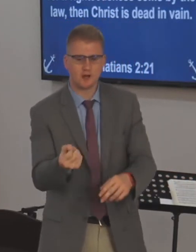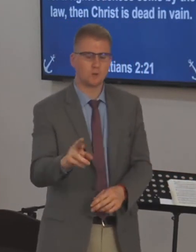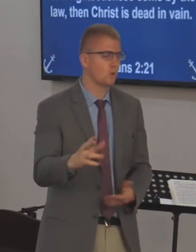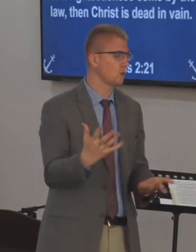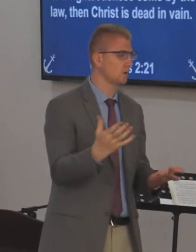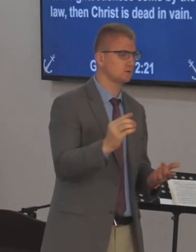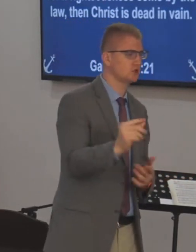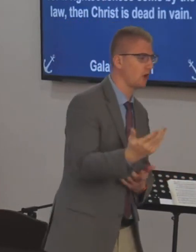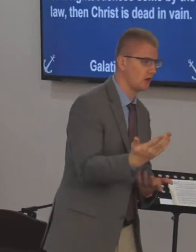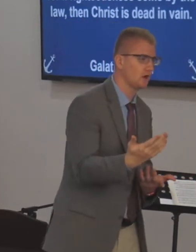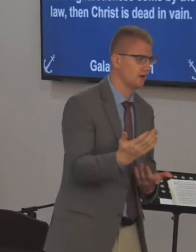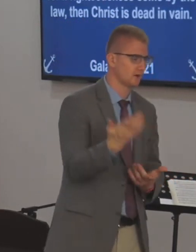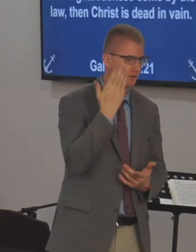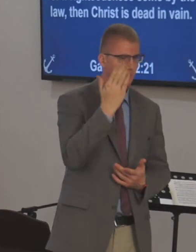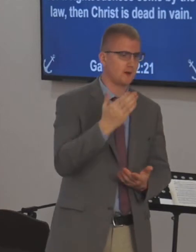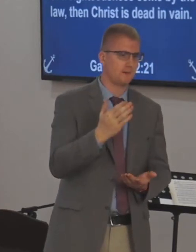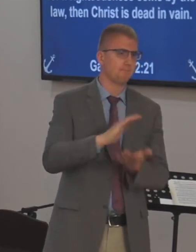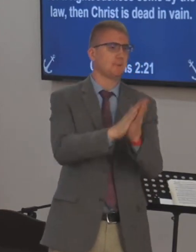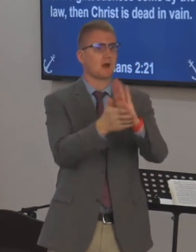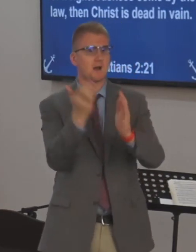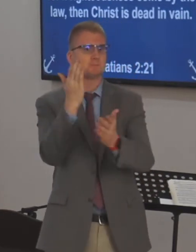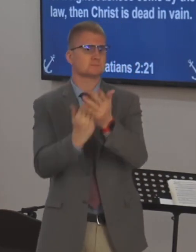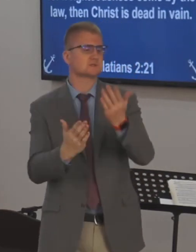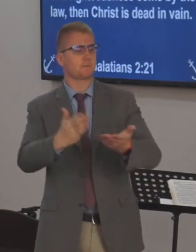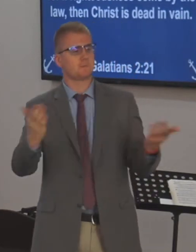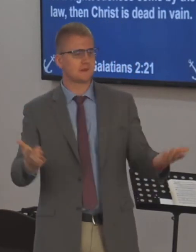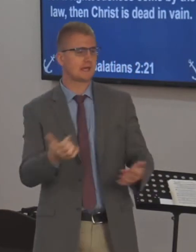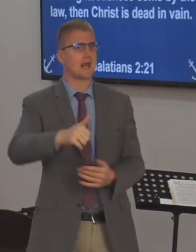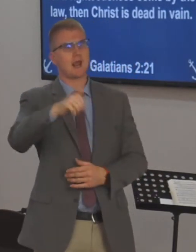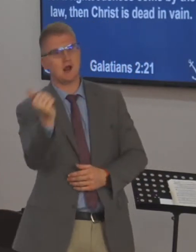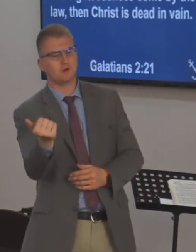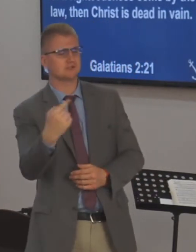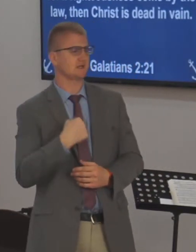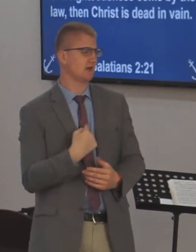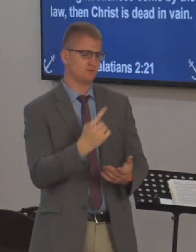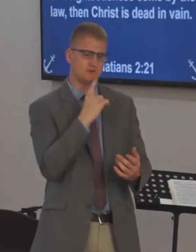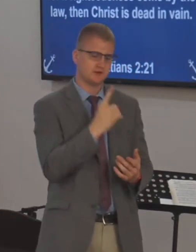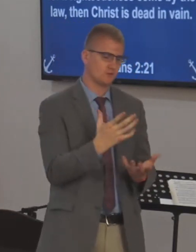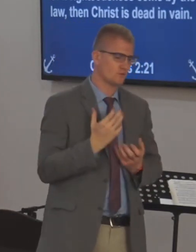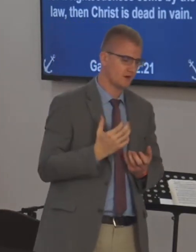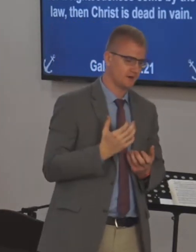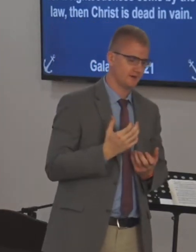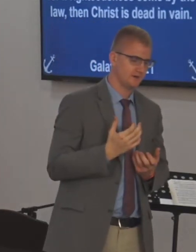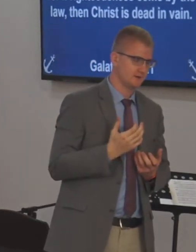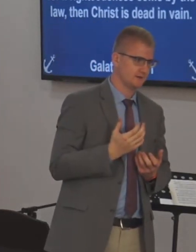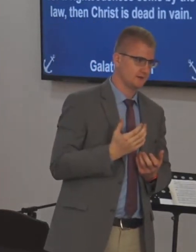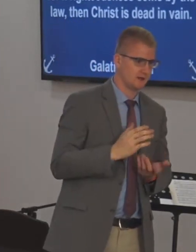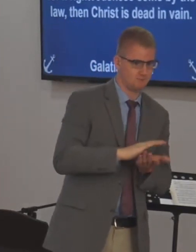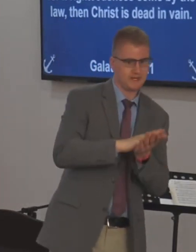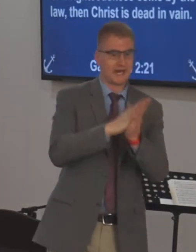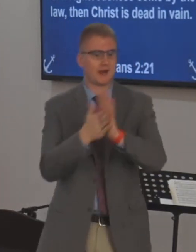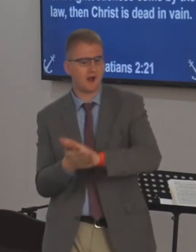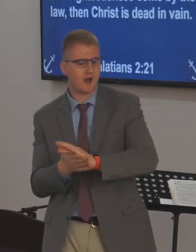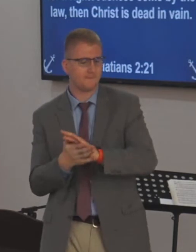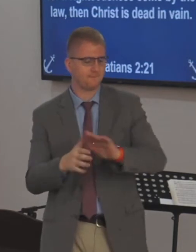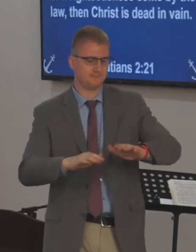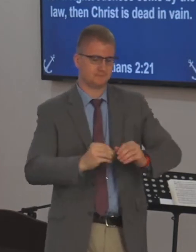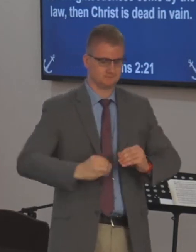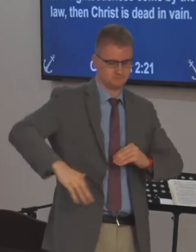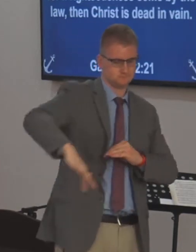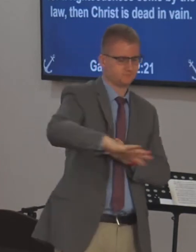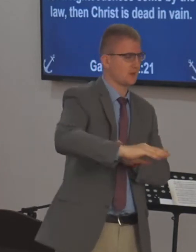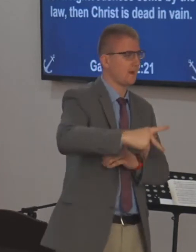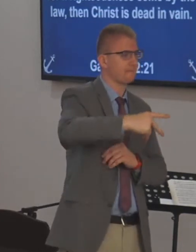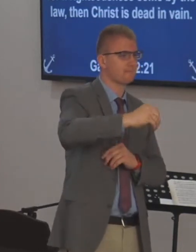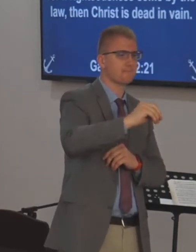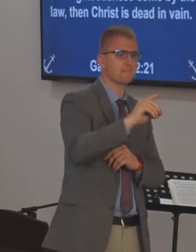at the particular time when it was placed there, there wasn't a pond, but they built a pond. As you go in that, you go into